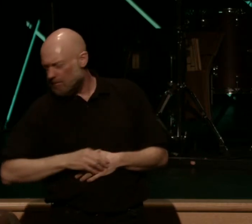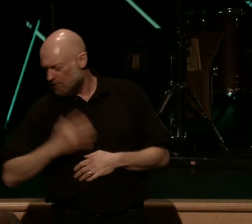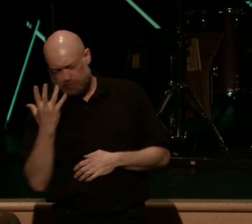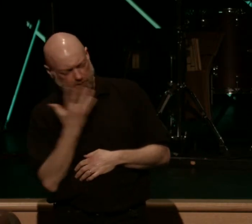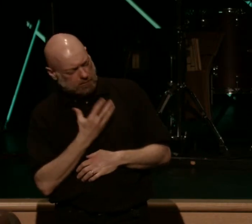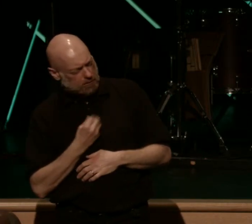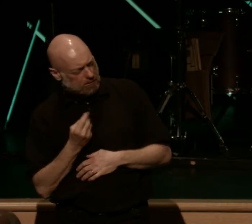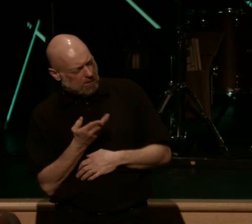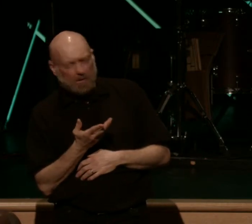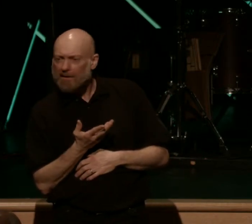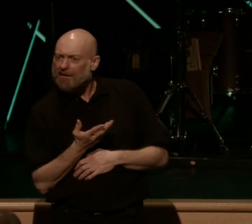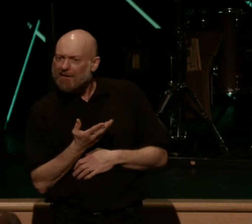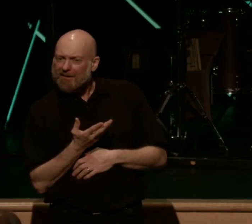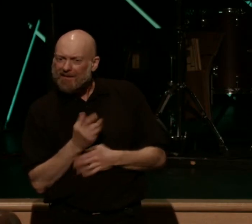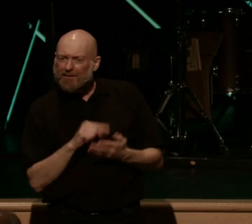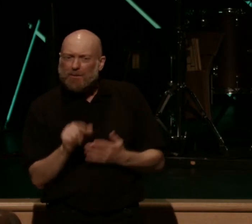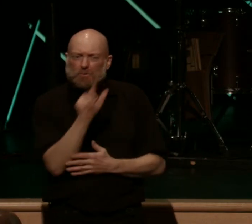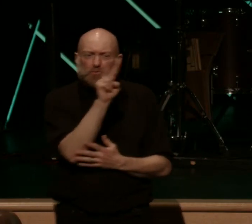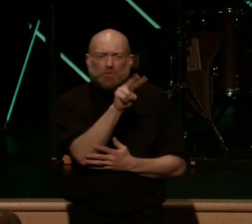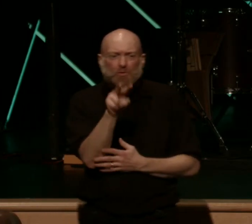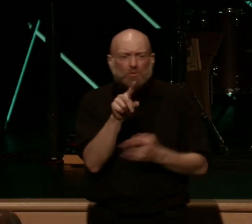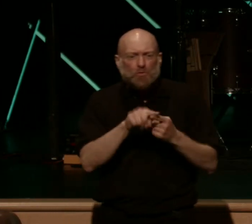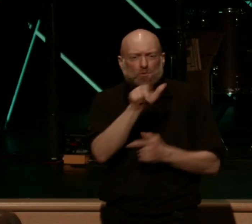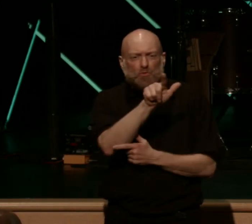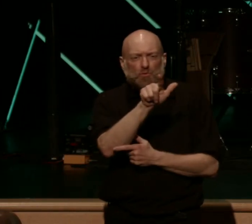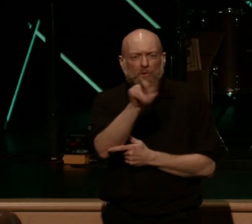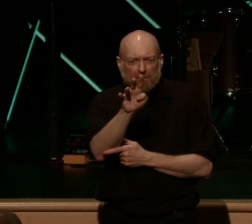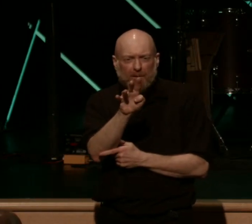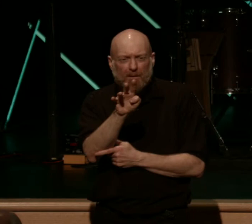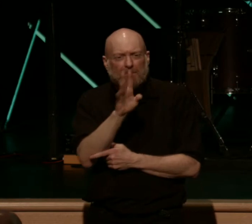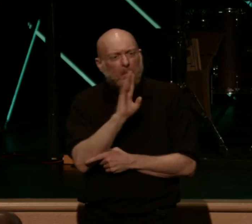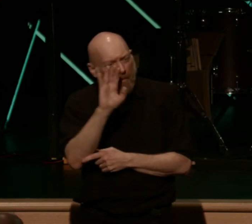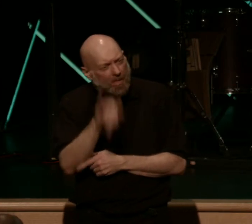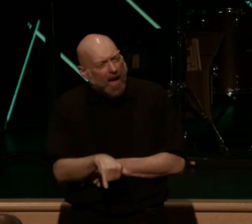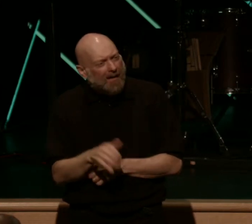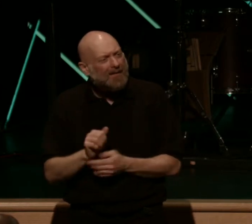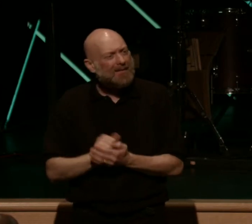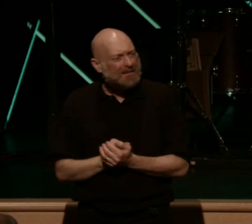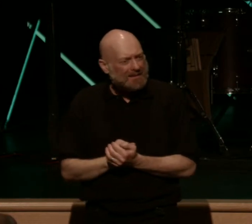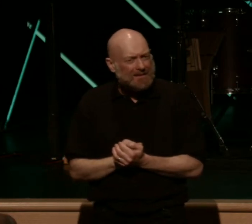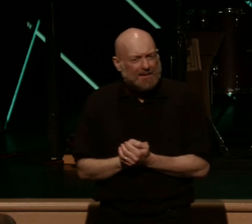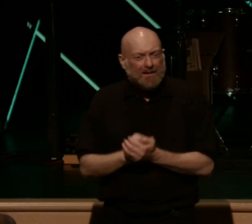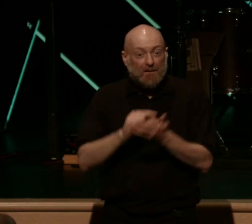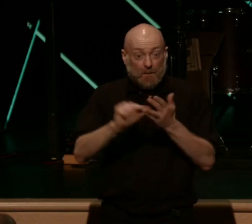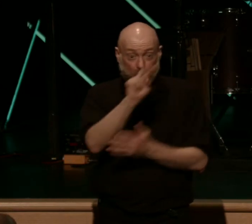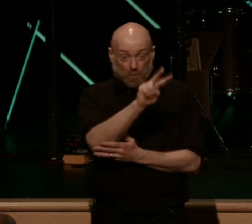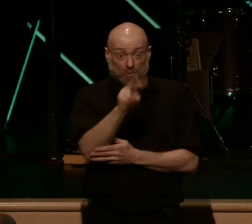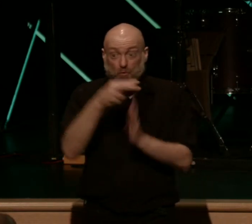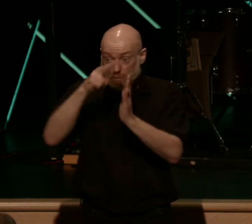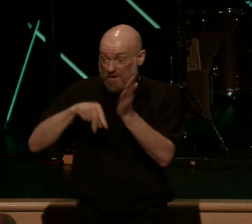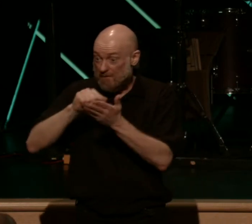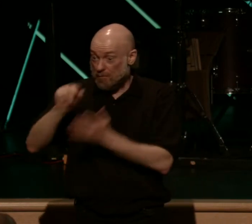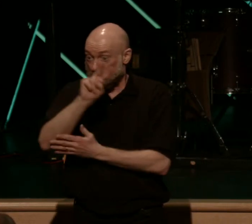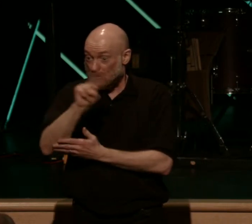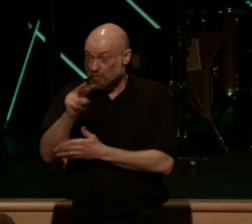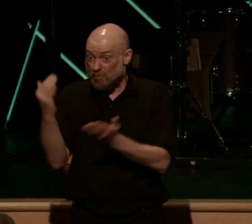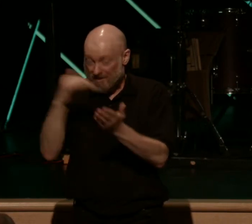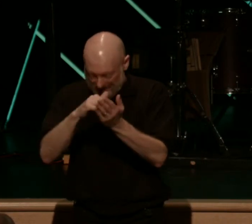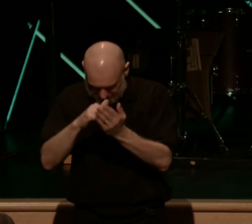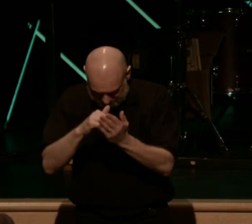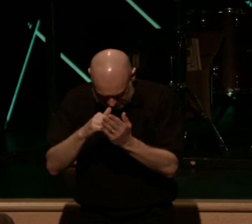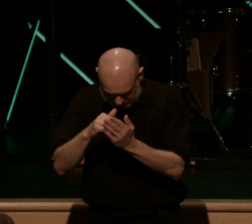everywhere is what verses 22 through 24 are all about. Verse 22, have a look again at verse